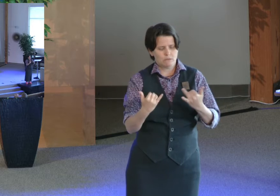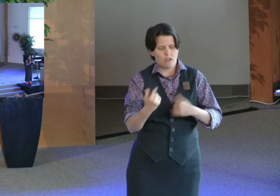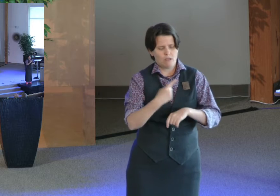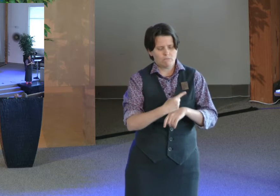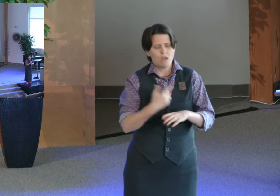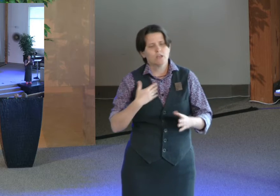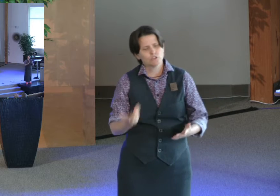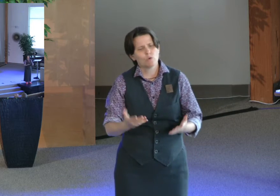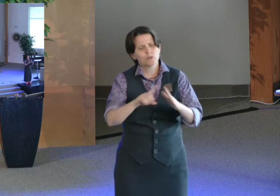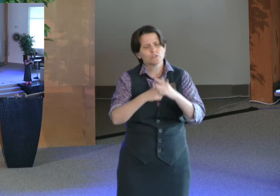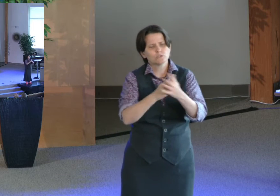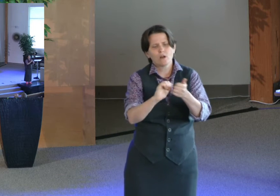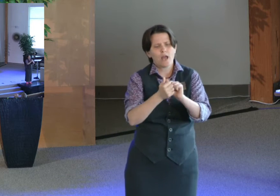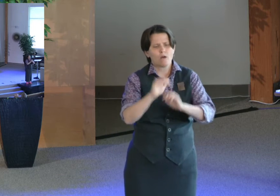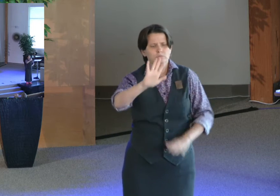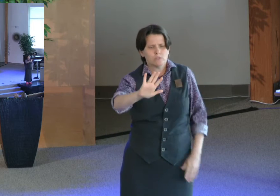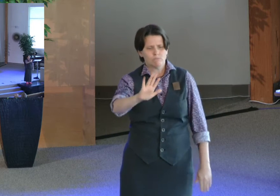Oh, gracious Spirit,